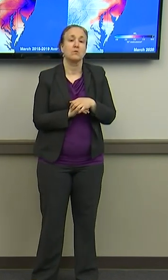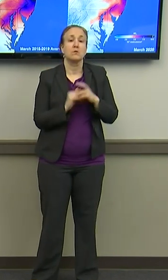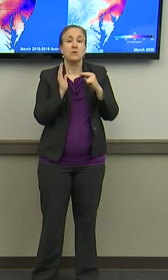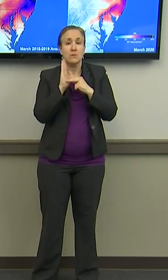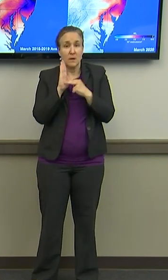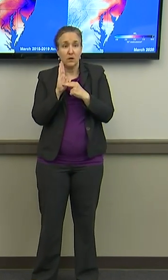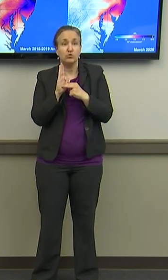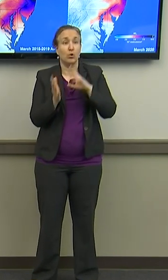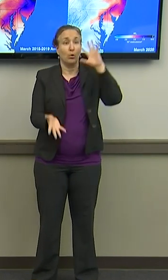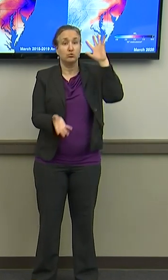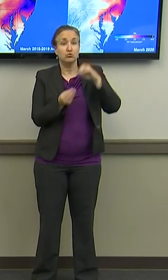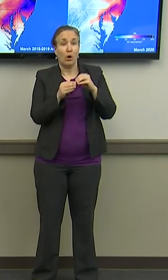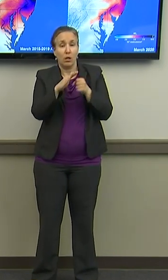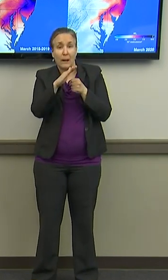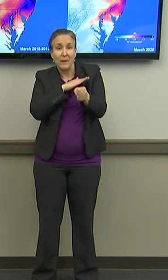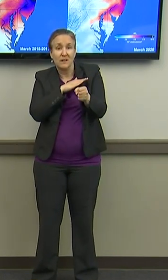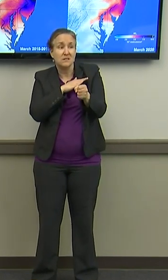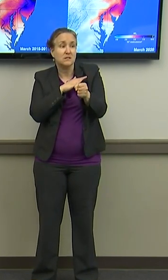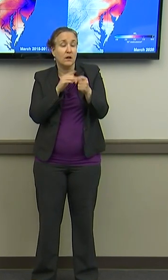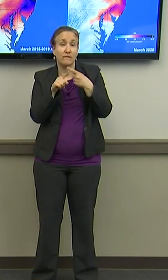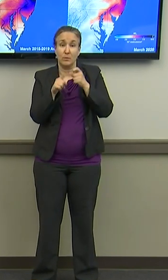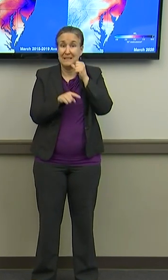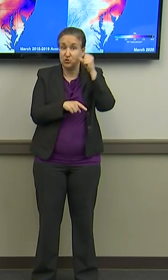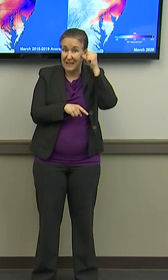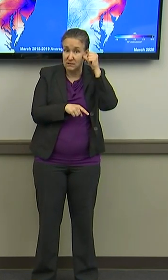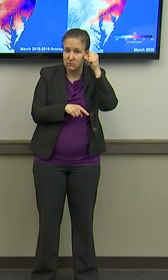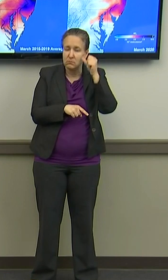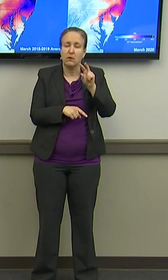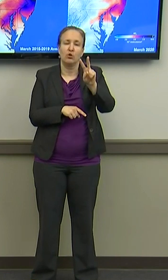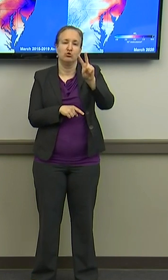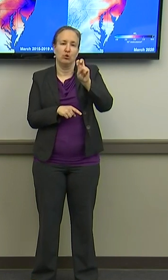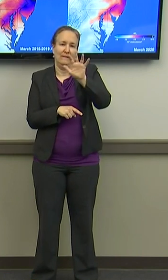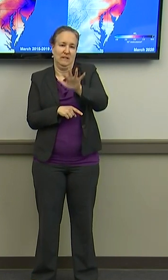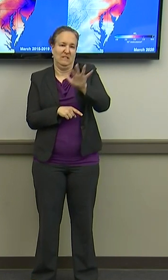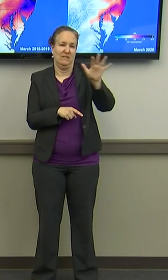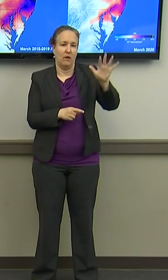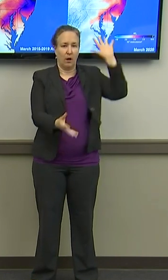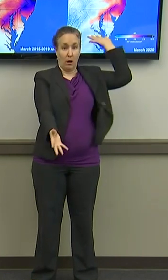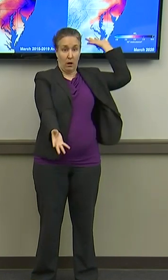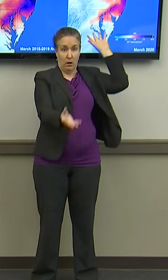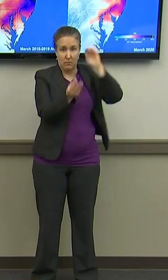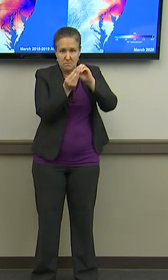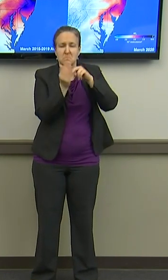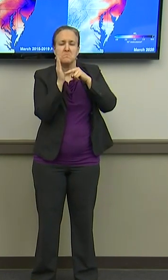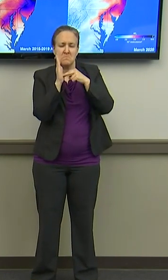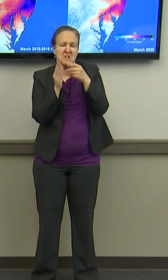total commits as of yesterday are 255.